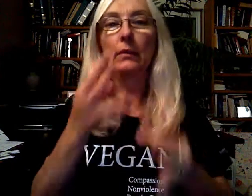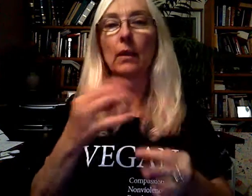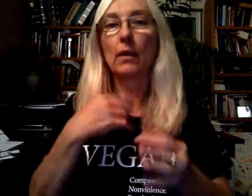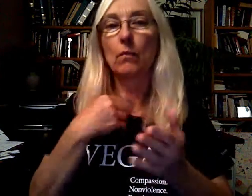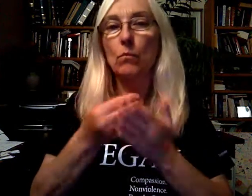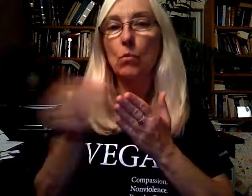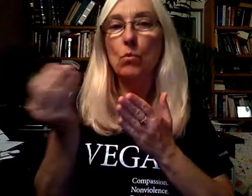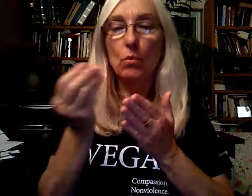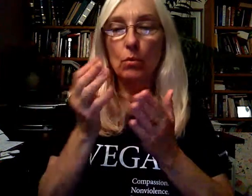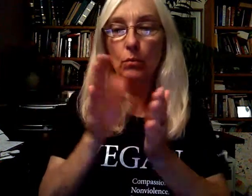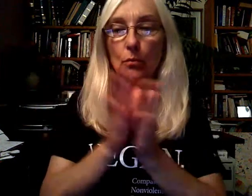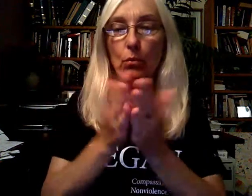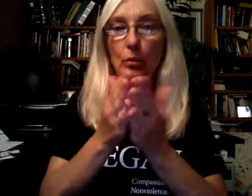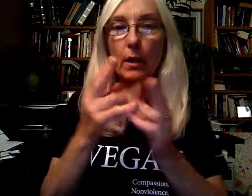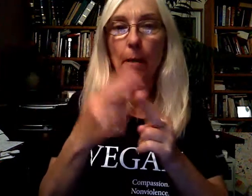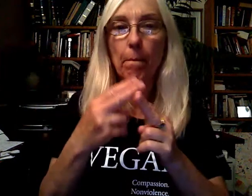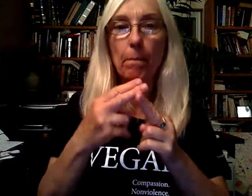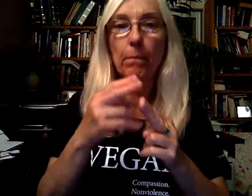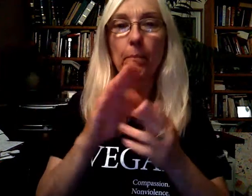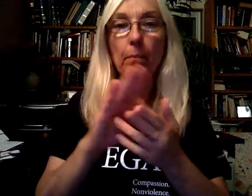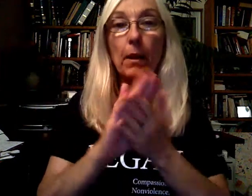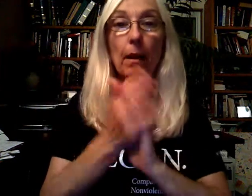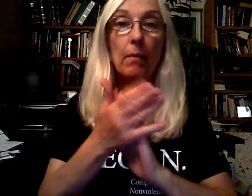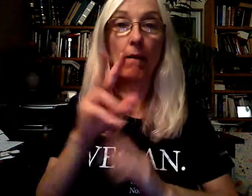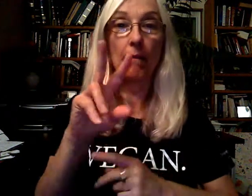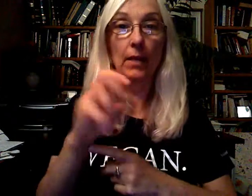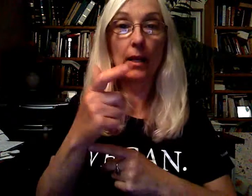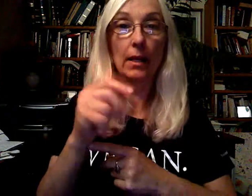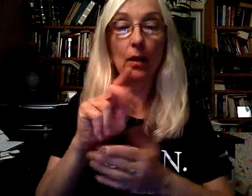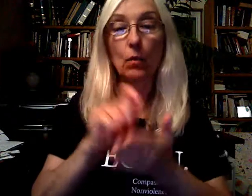The moment you take your life. Hershey's air to life. It just might make you melt.